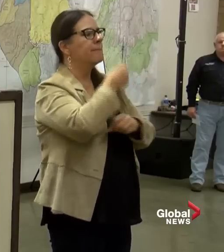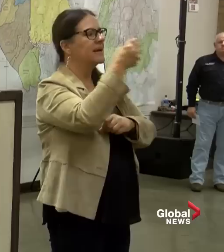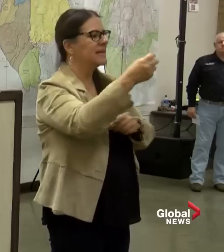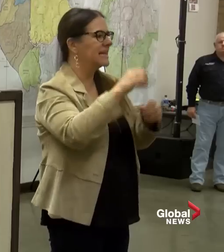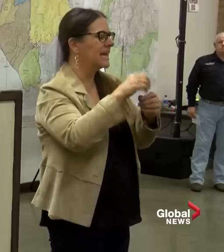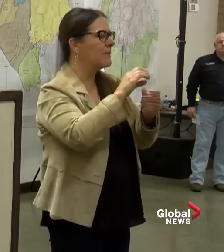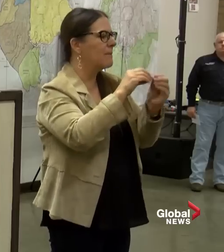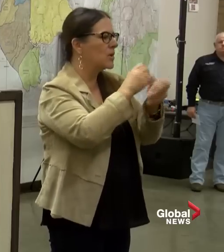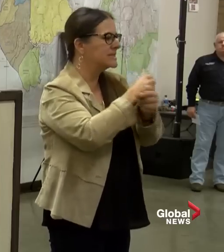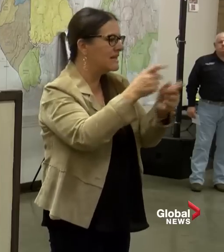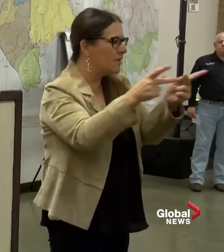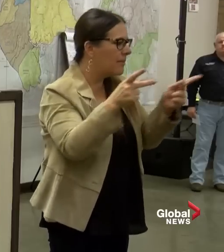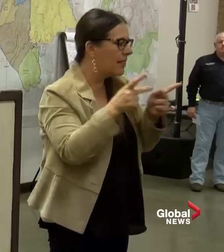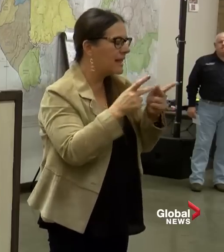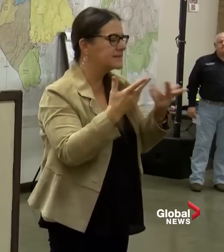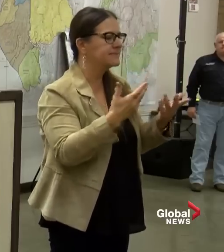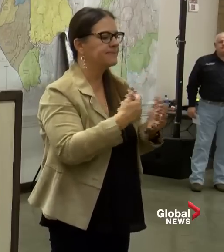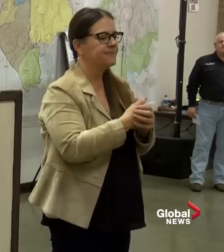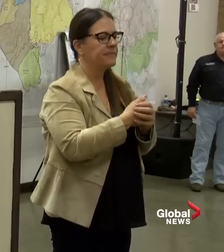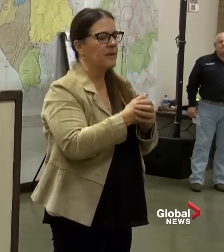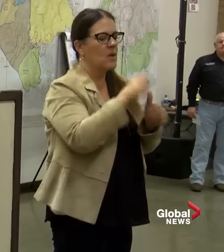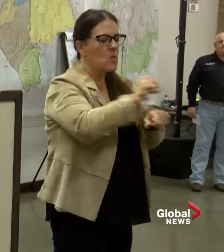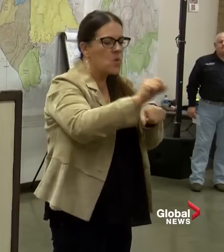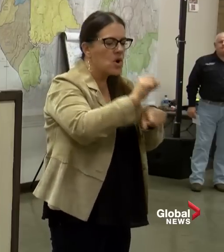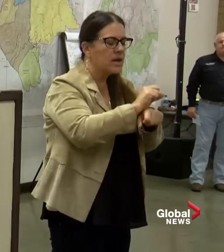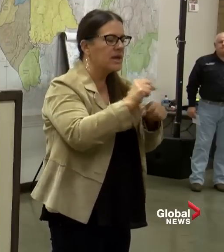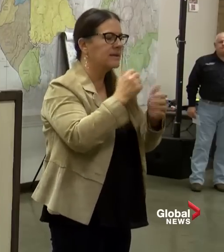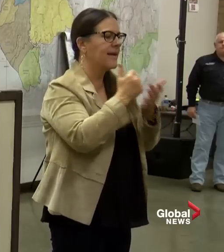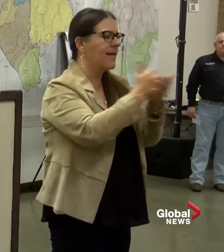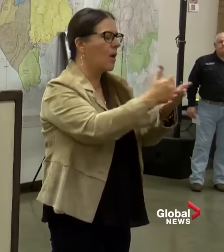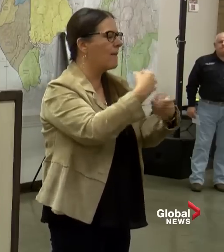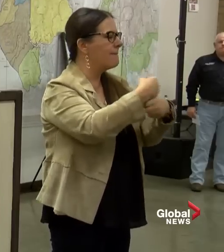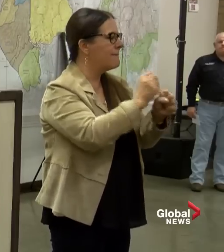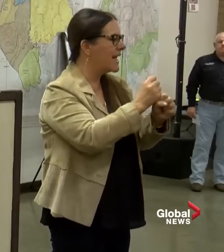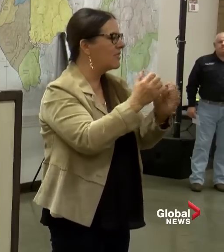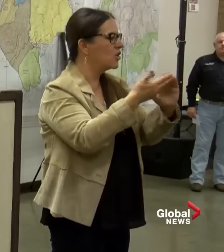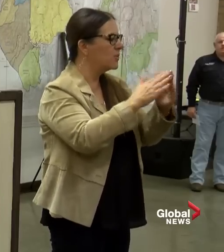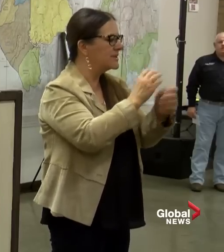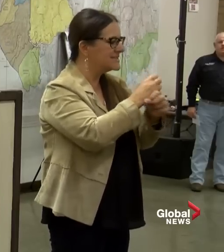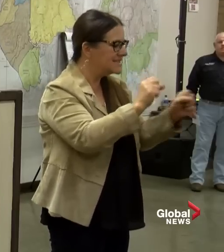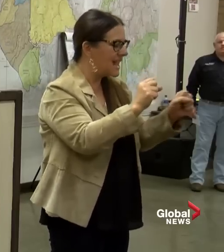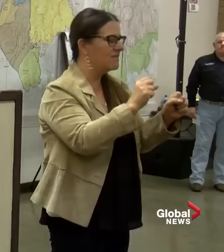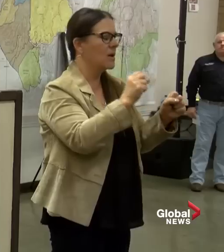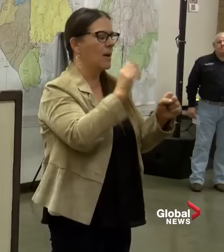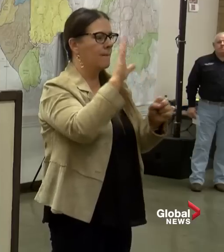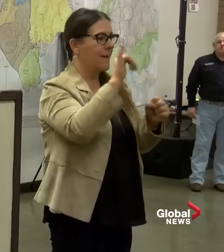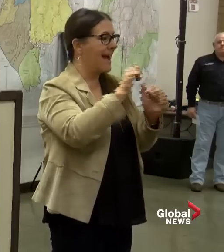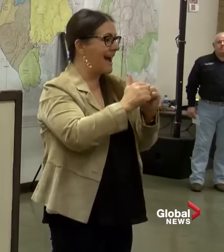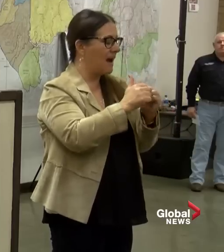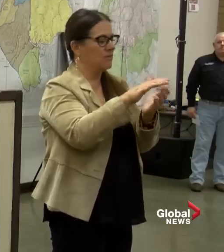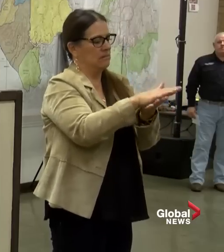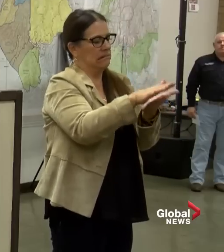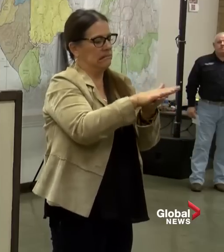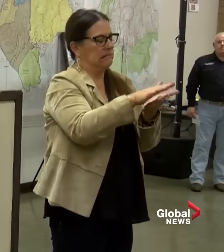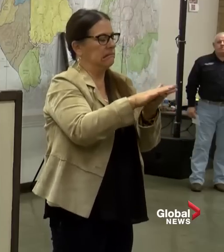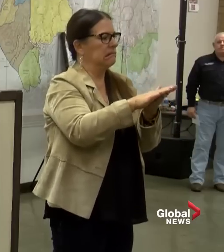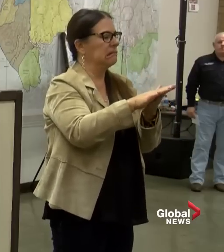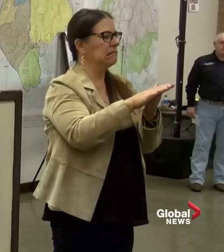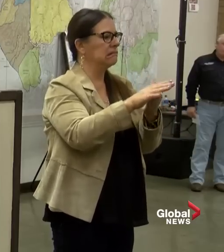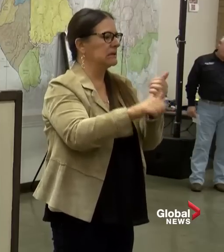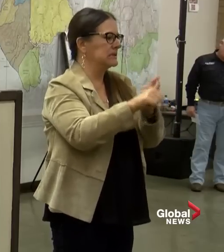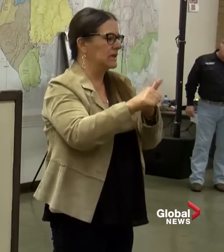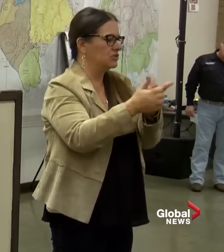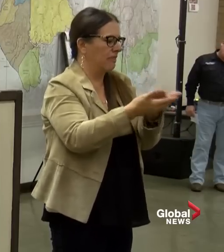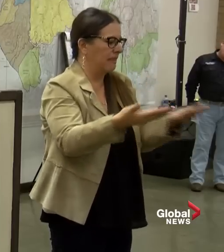shelter environment, and also working to make the community safe through the removal of debris. To that effort, beginning next